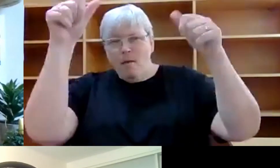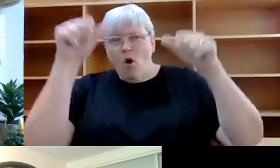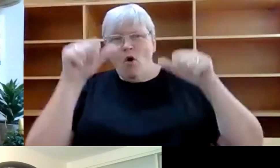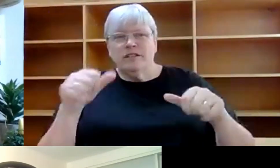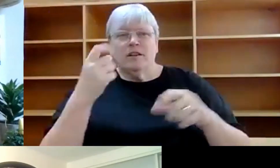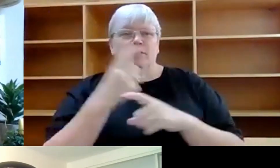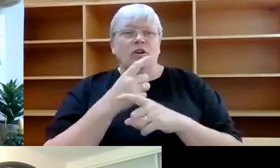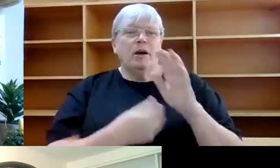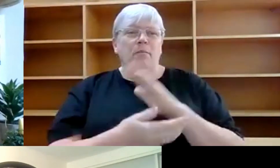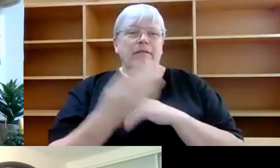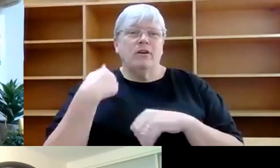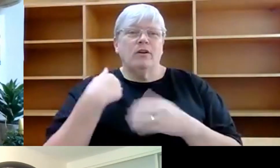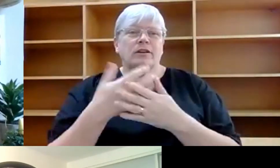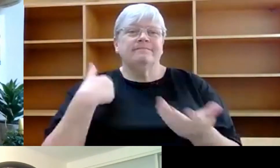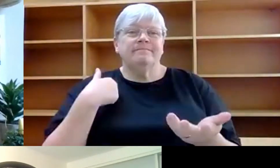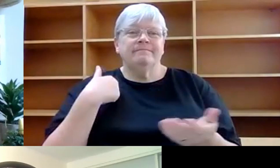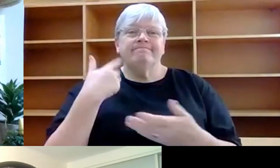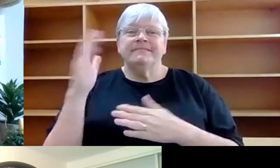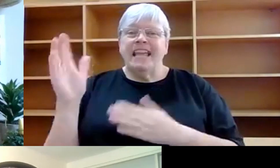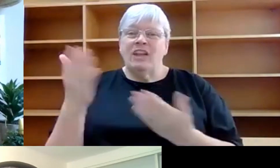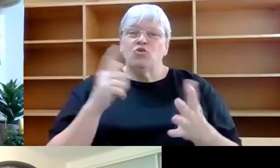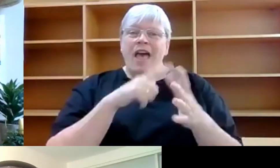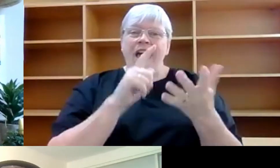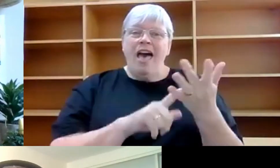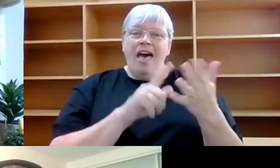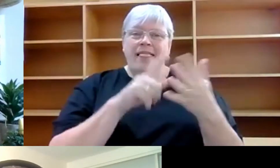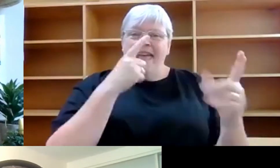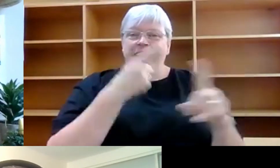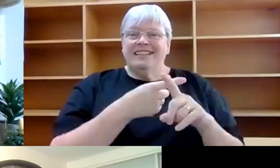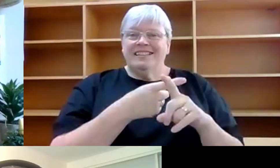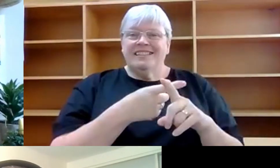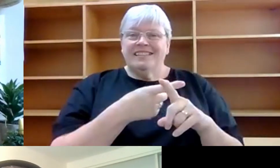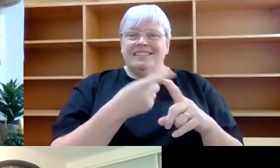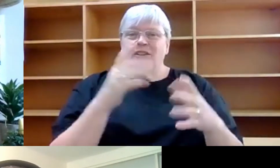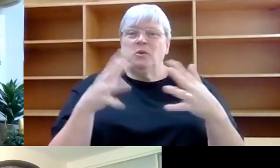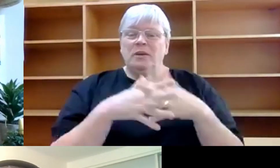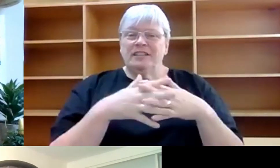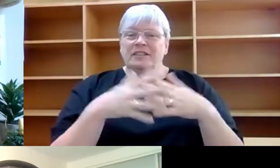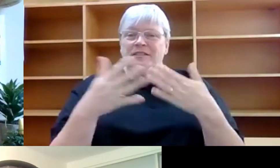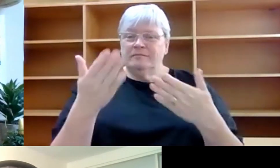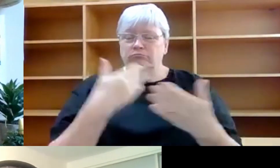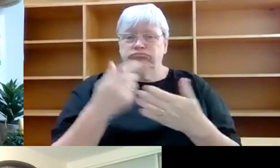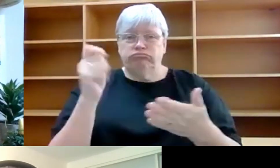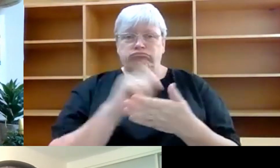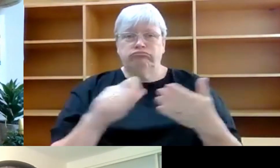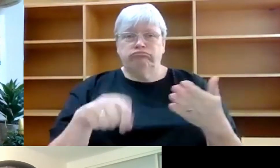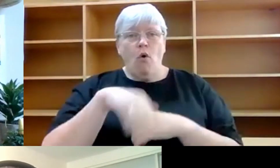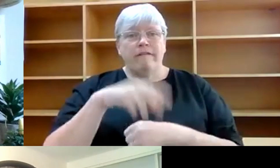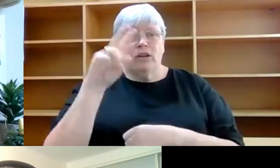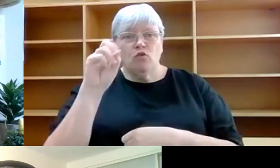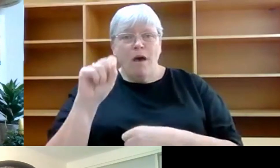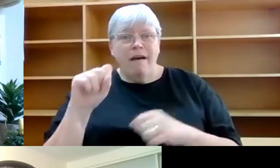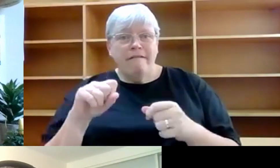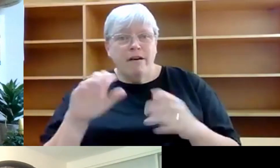So let me go ahead and introduce Alex. Alex Wheatle is the acclaimed author of more than a dozen books for adults and